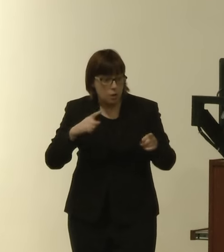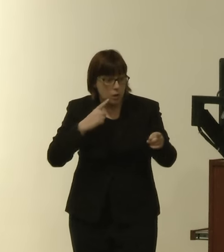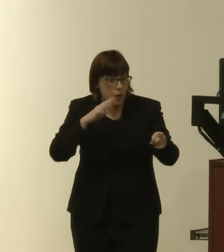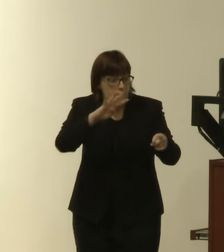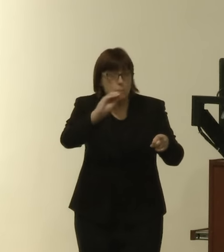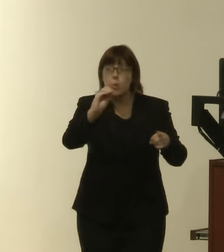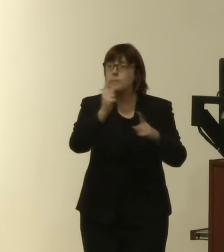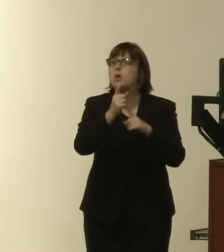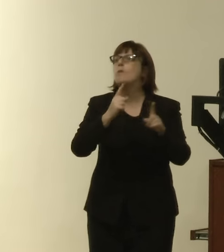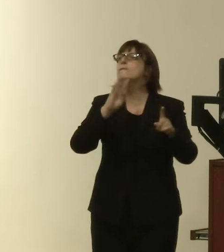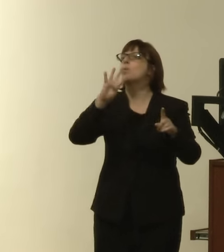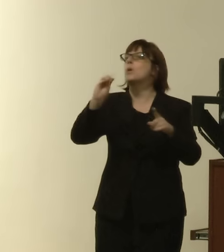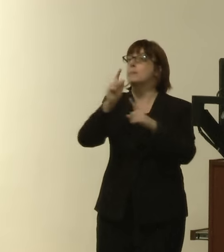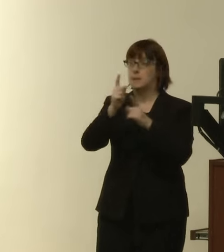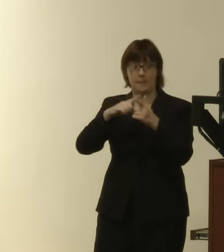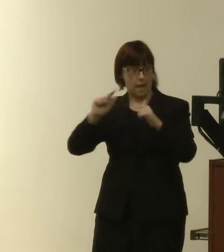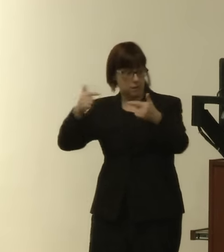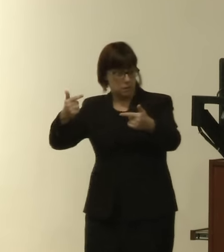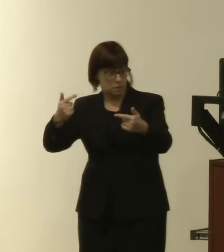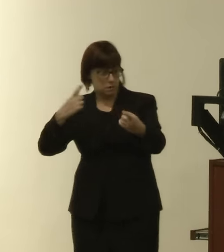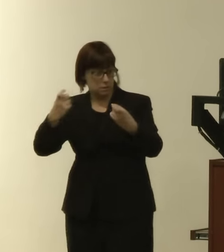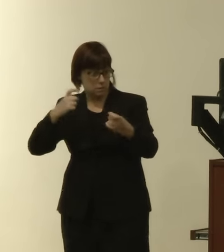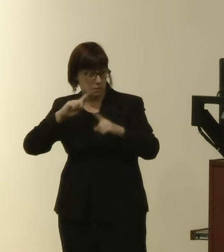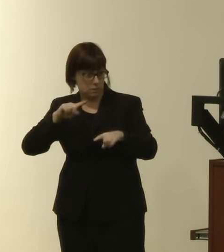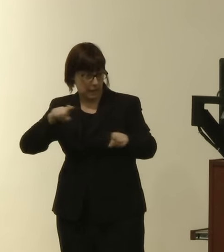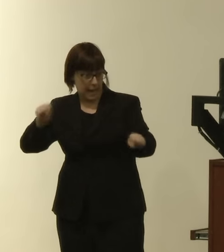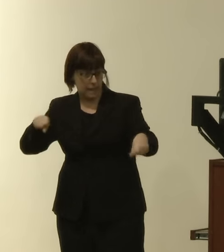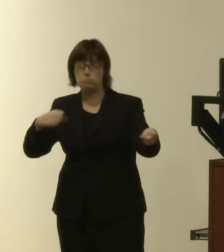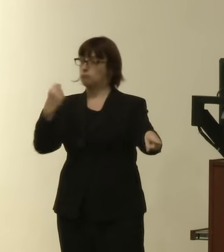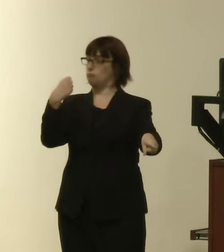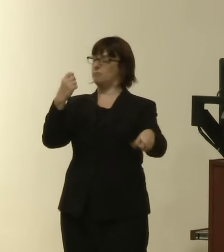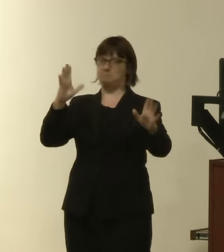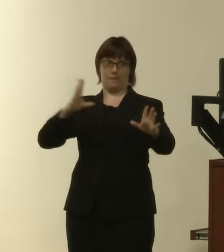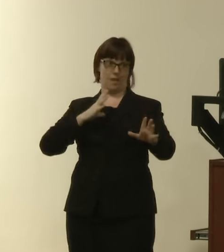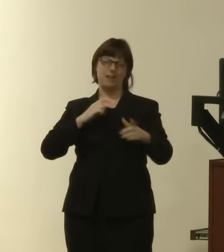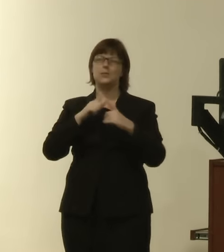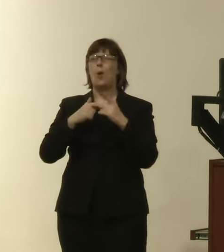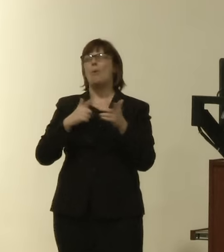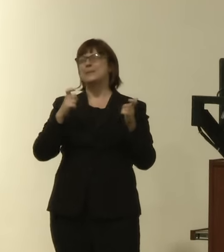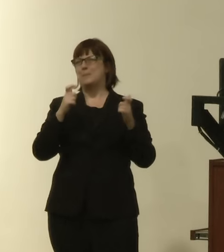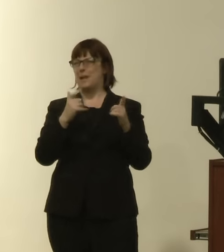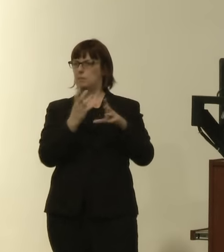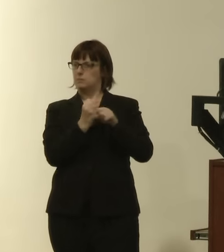40 minutes, but I'm allowed to have a Q&A. All right. So I may speed things up a bit.